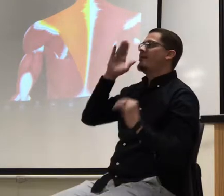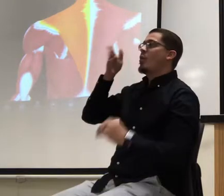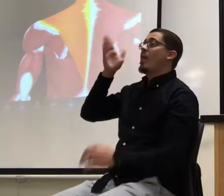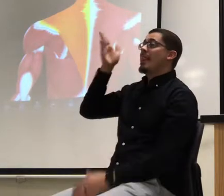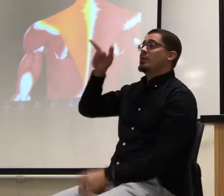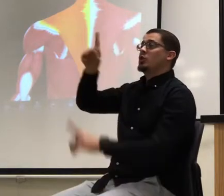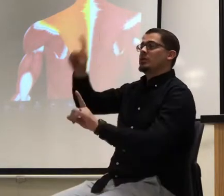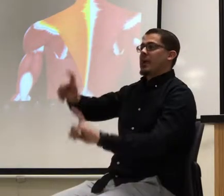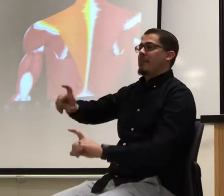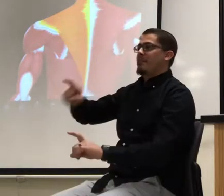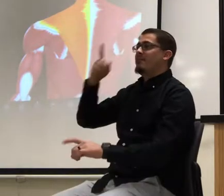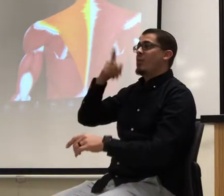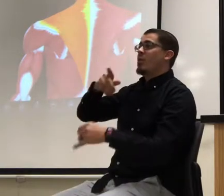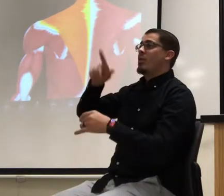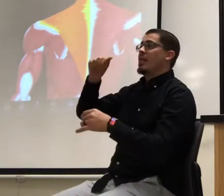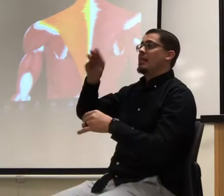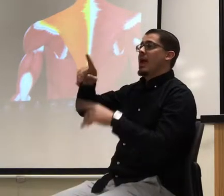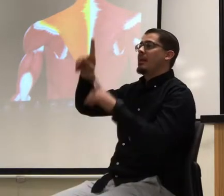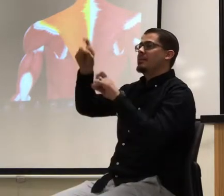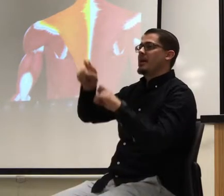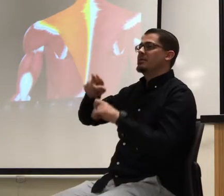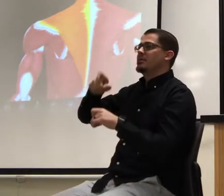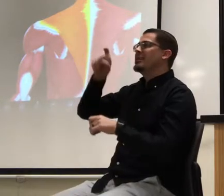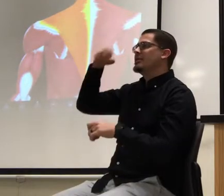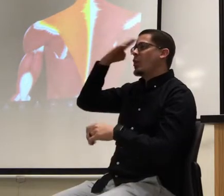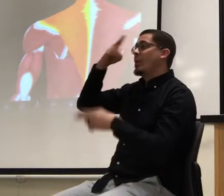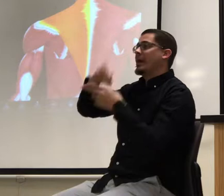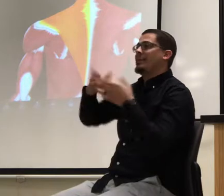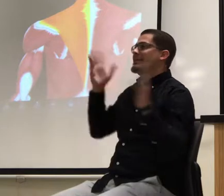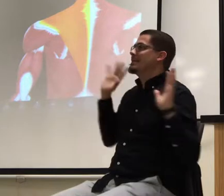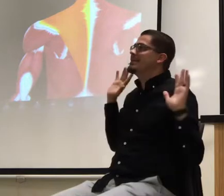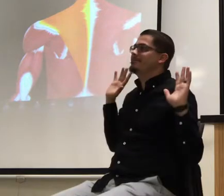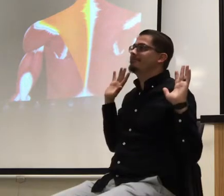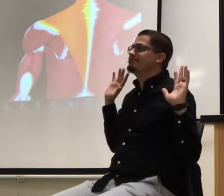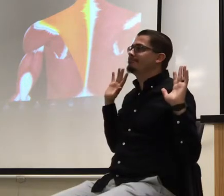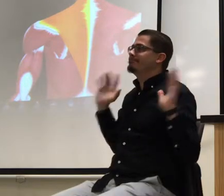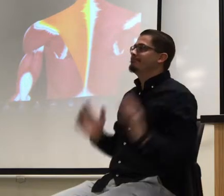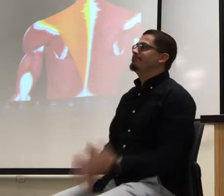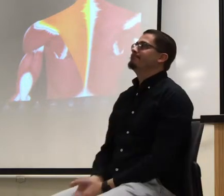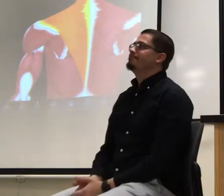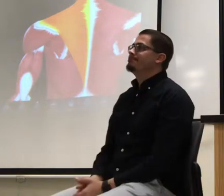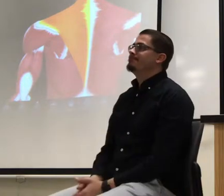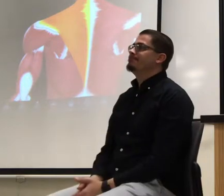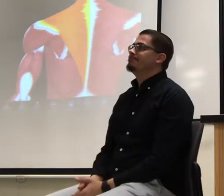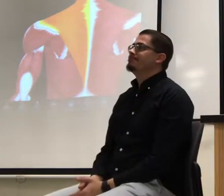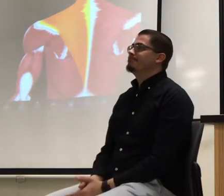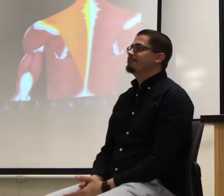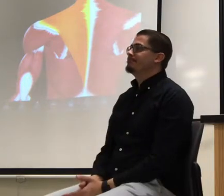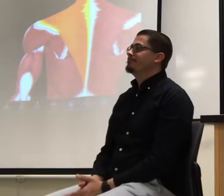lecture exam. So try and compartmentalize in that way. Okay.